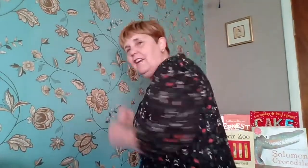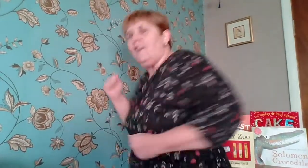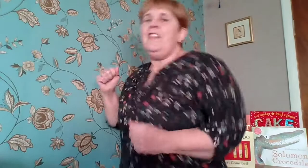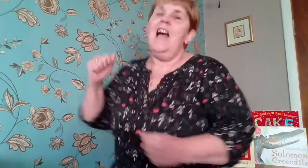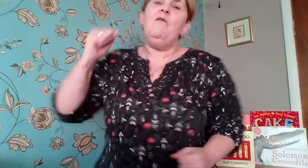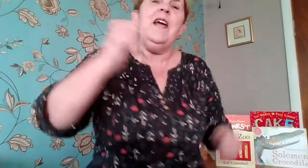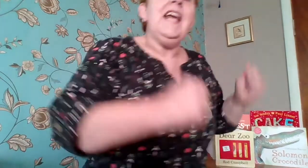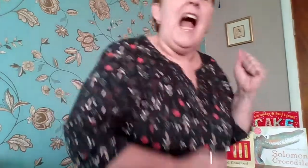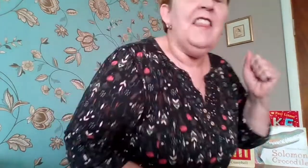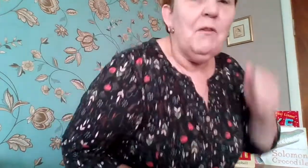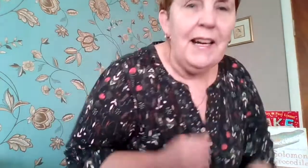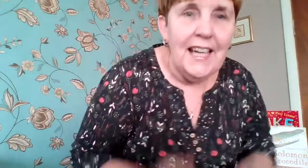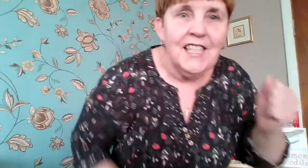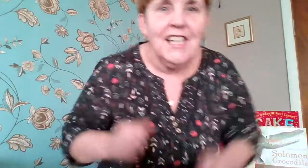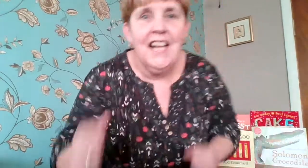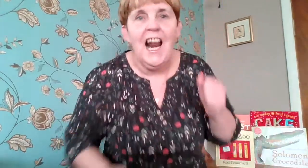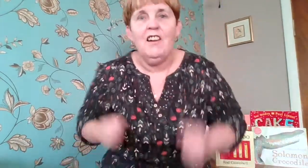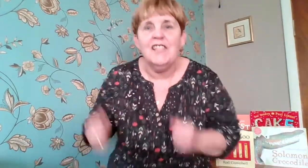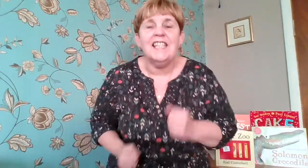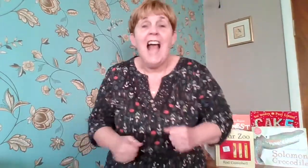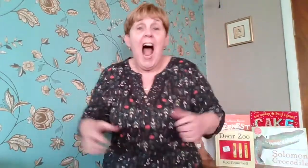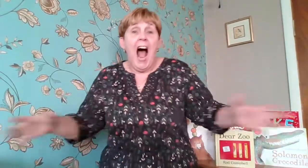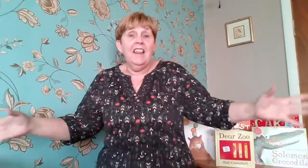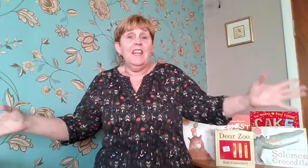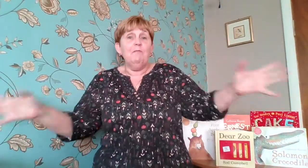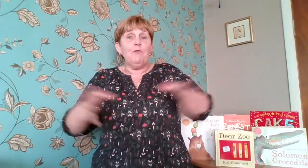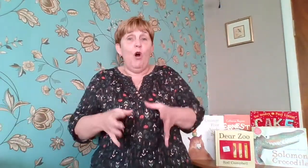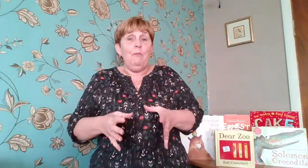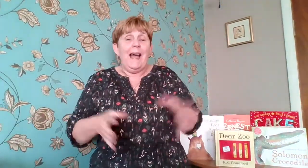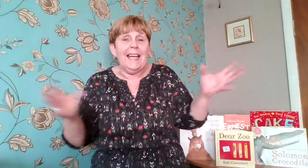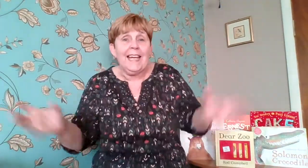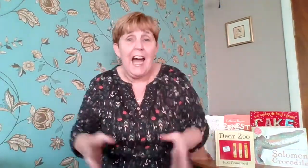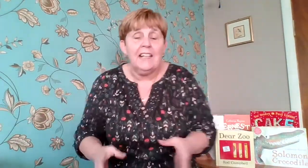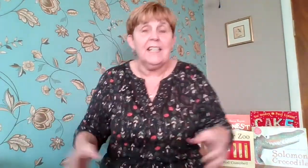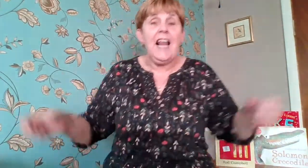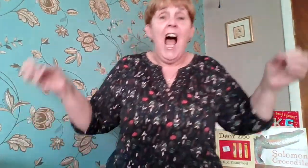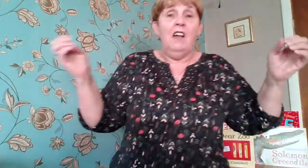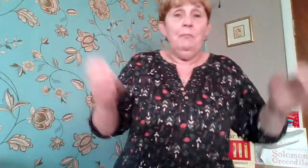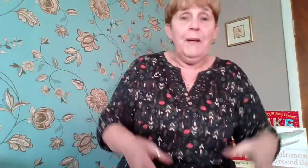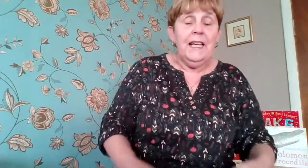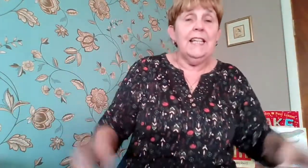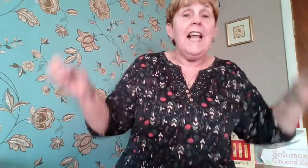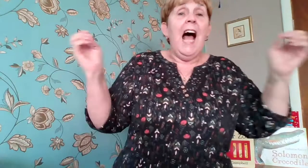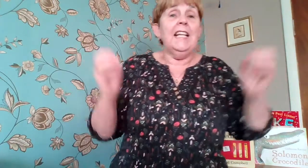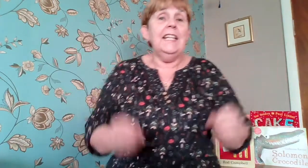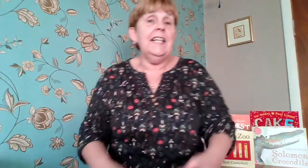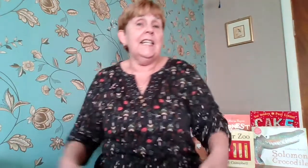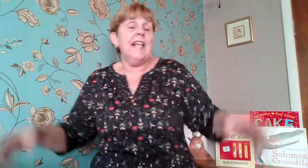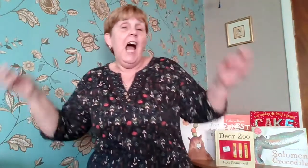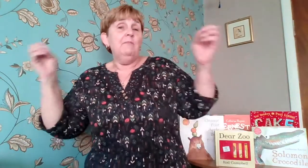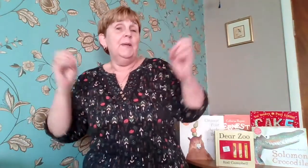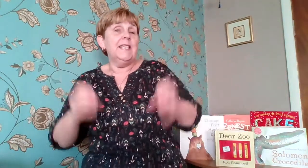run that way. And they went into their houses and they brought back carrots and peas and leeks and